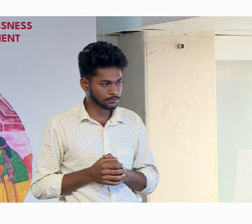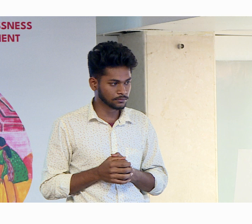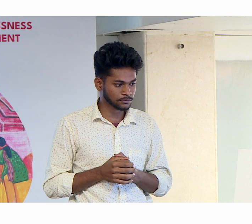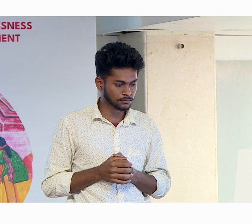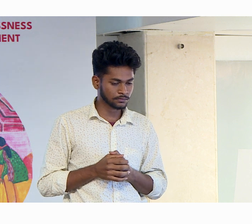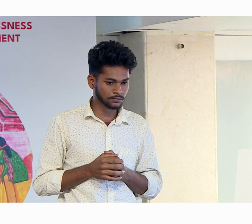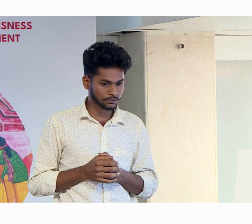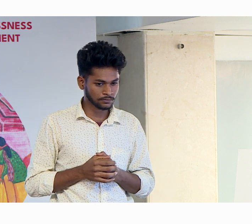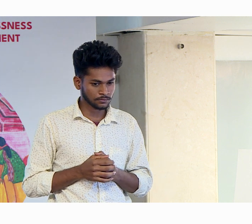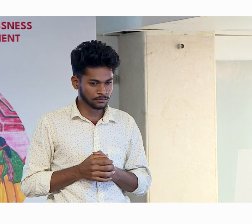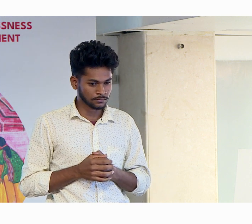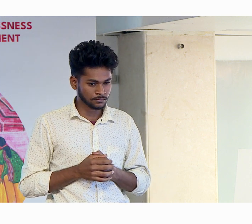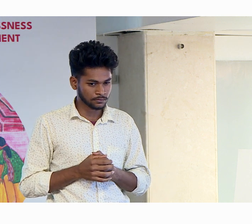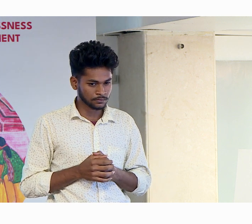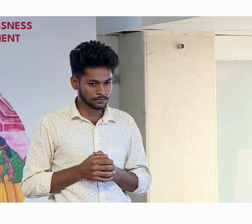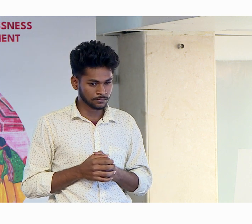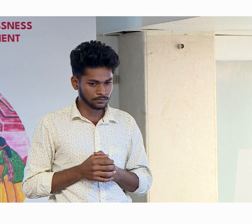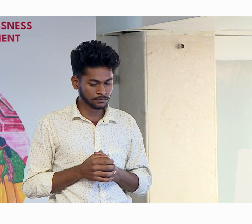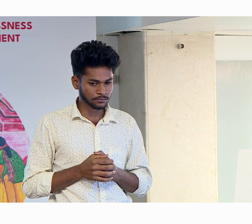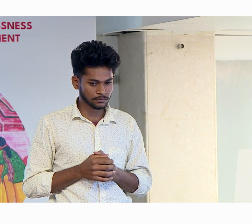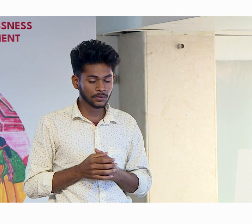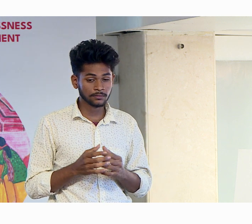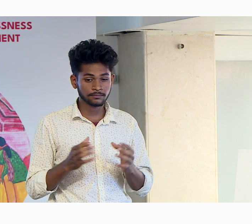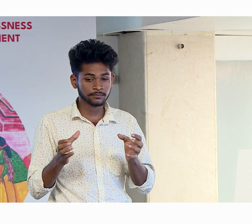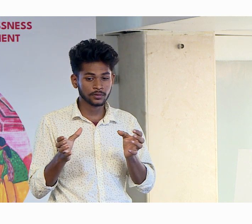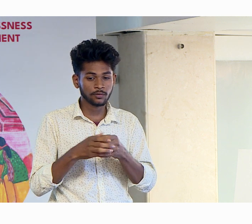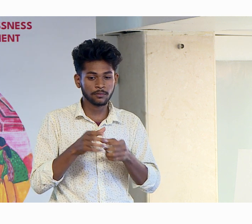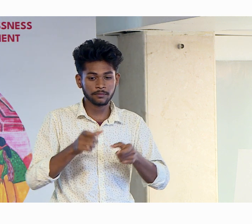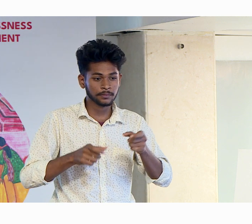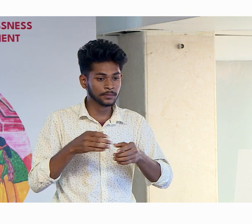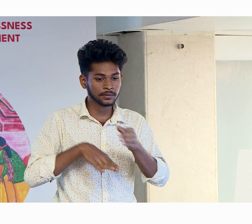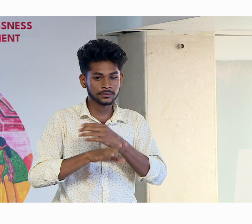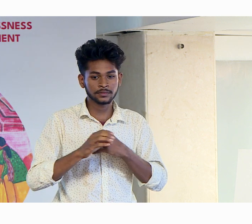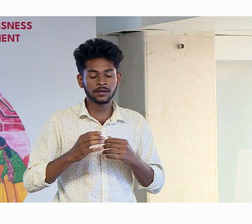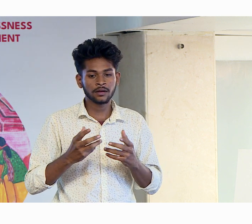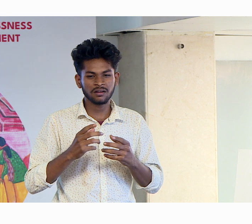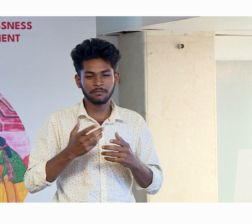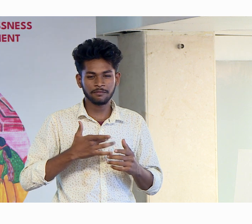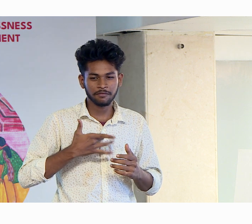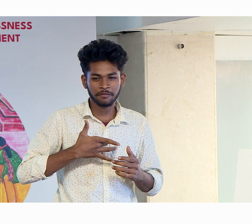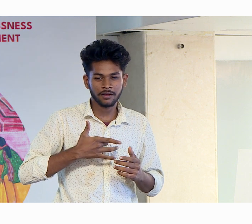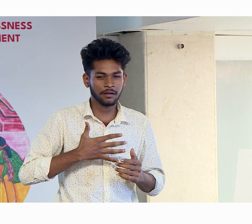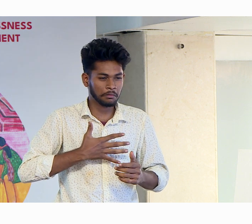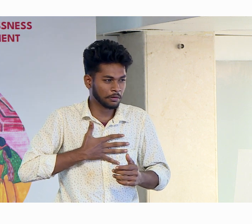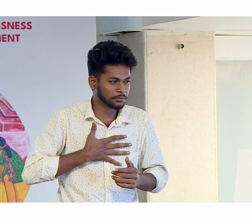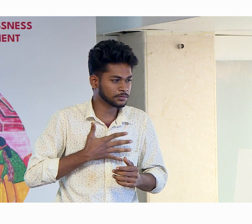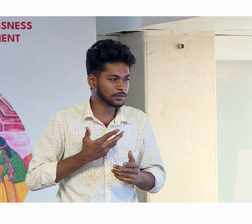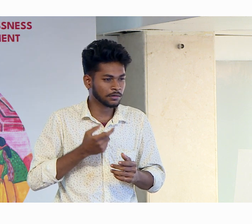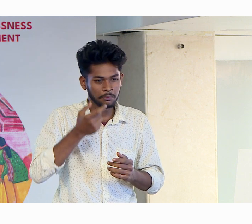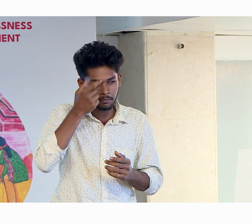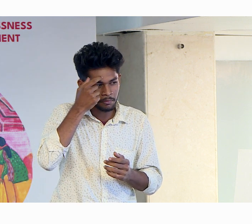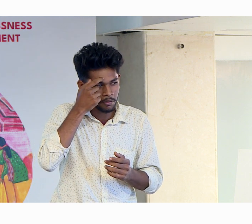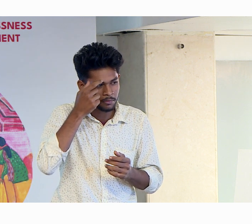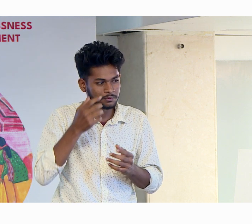But basically, a group of people who share a concern, set of problems, a passion about something, and they